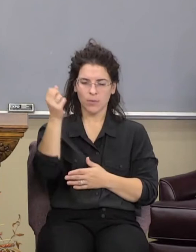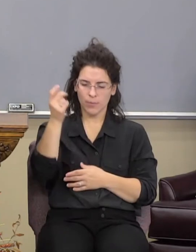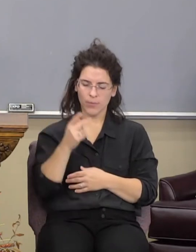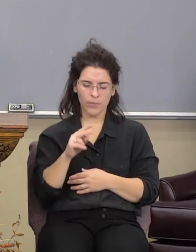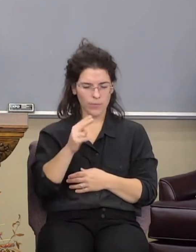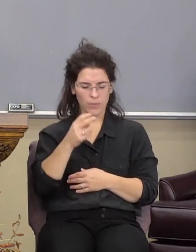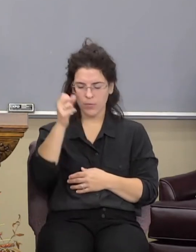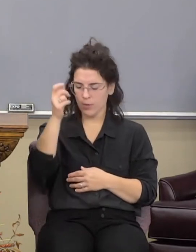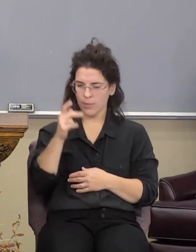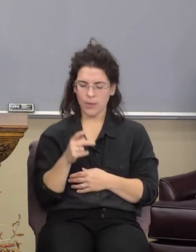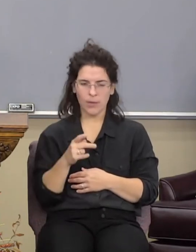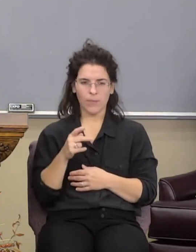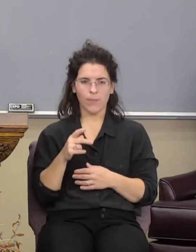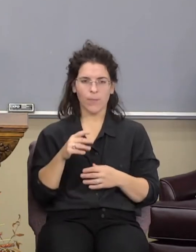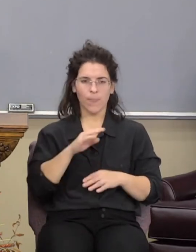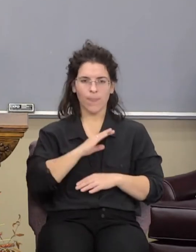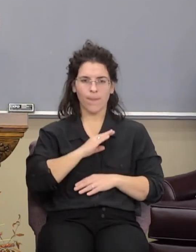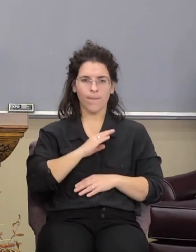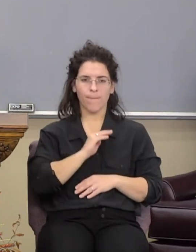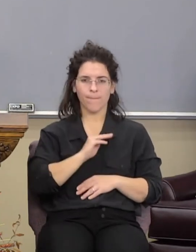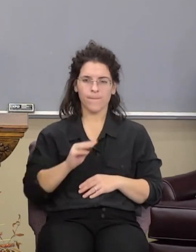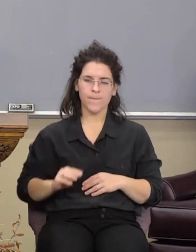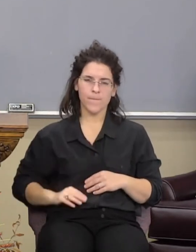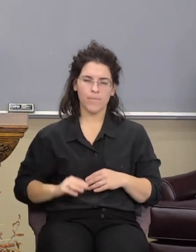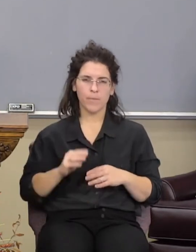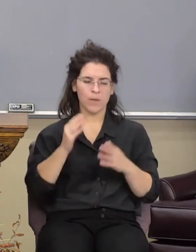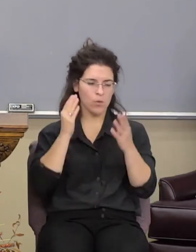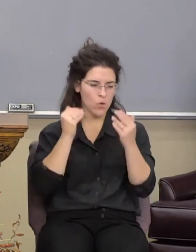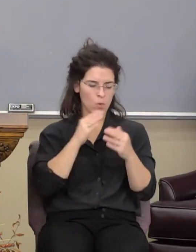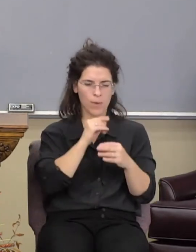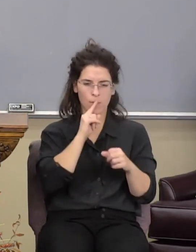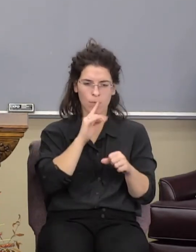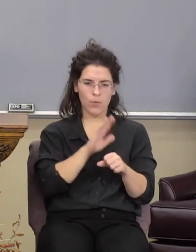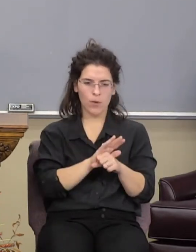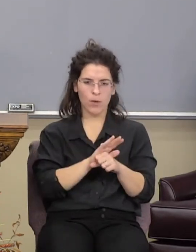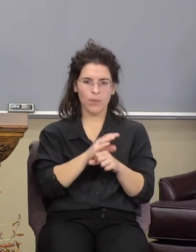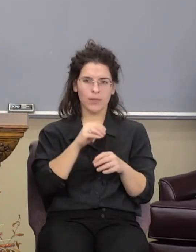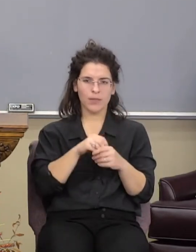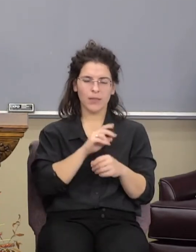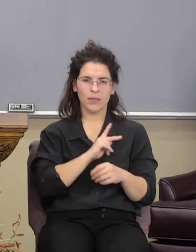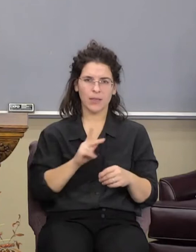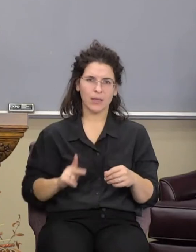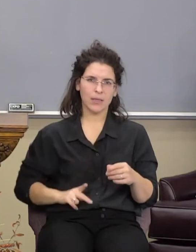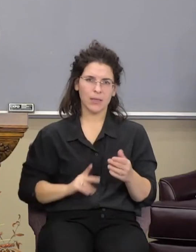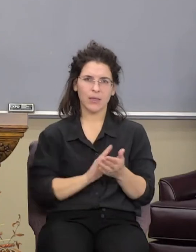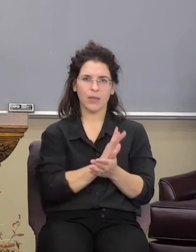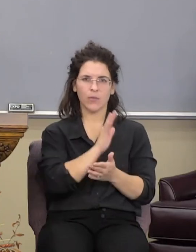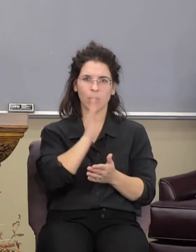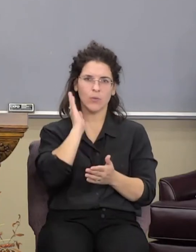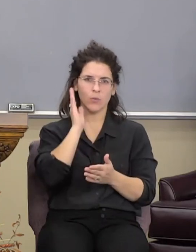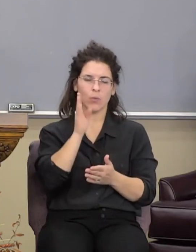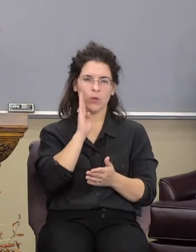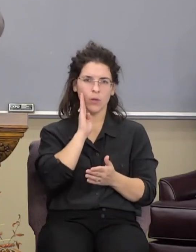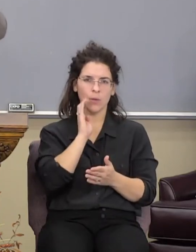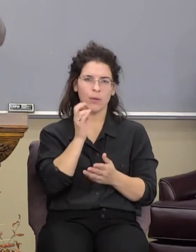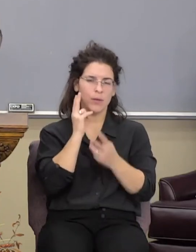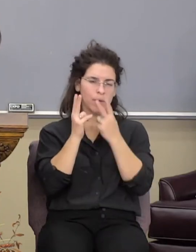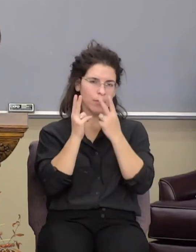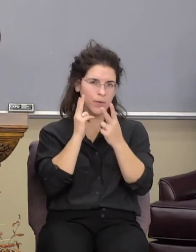The fulfillment of the messianic hope and promise is vested in the King of glory, which will literally be